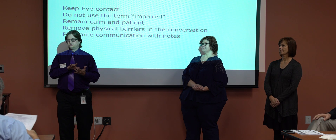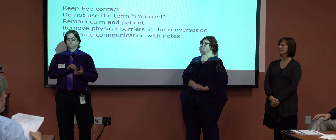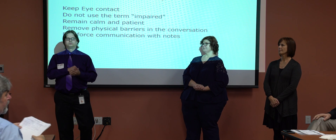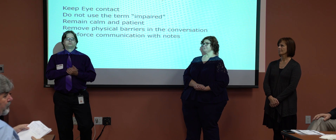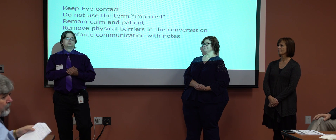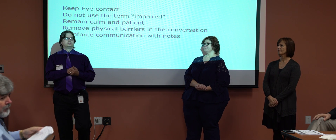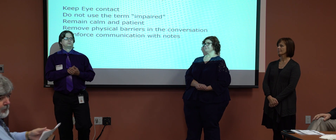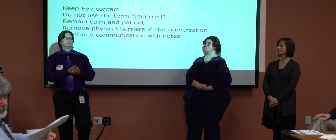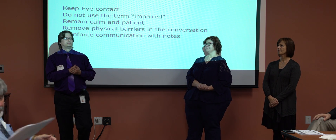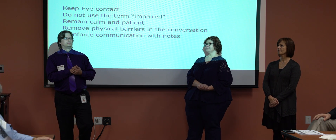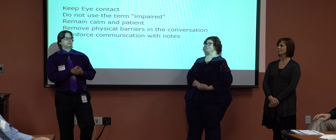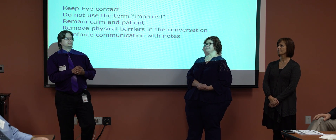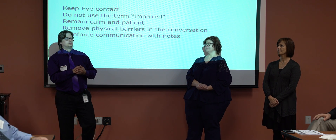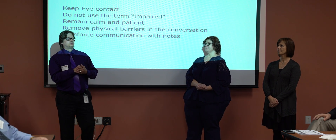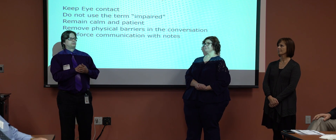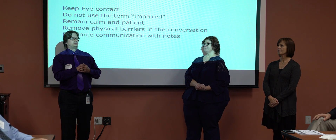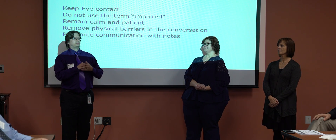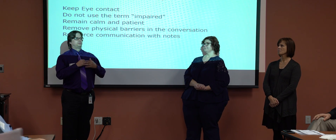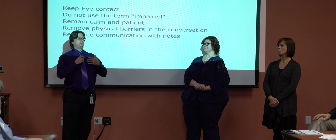contact is vital.